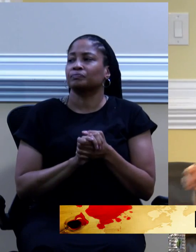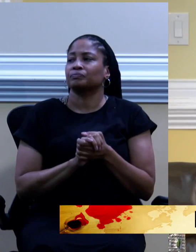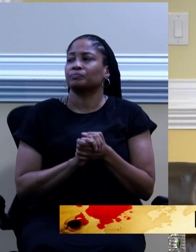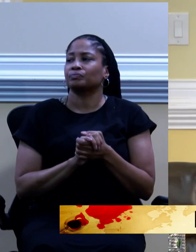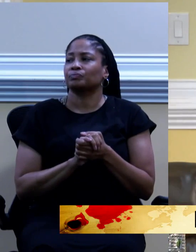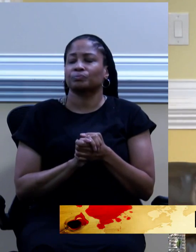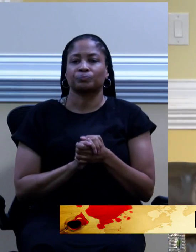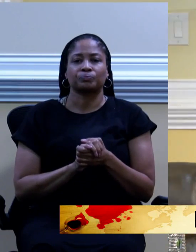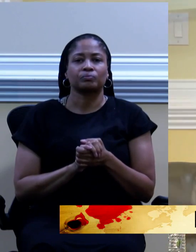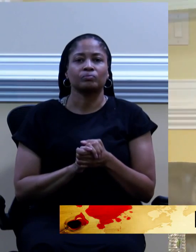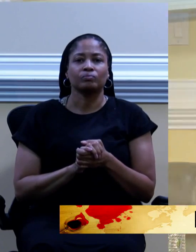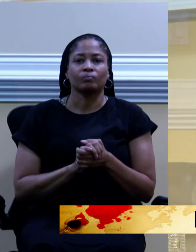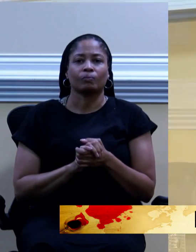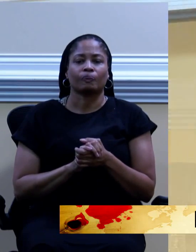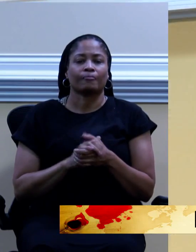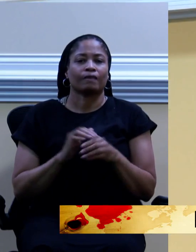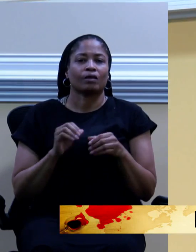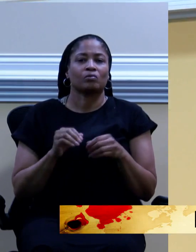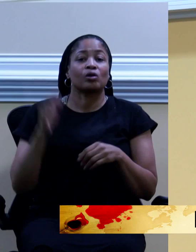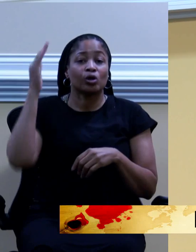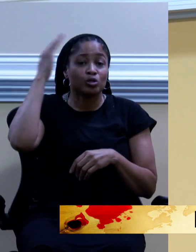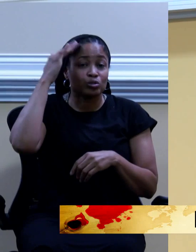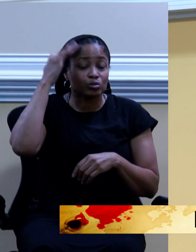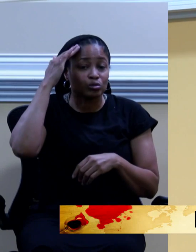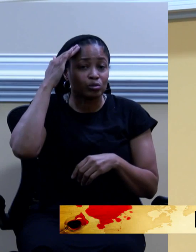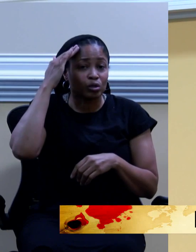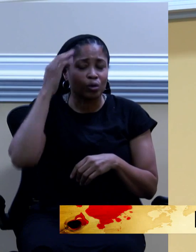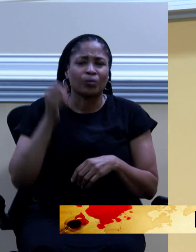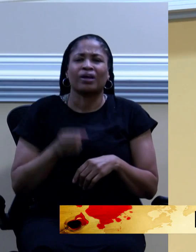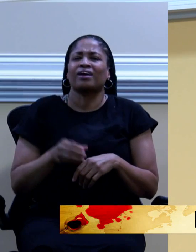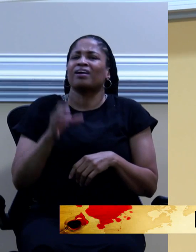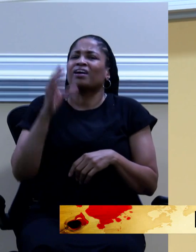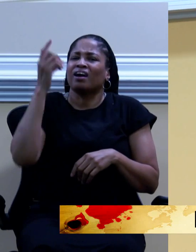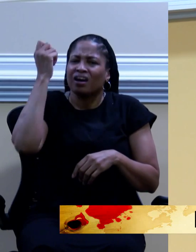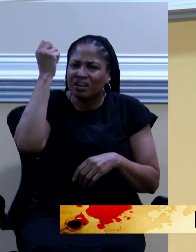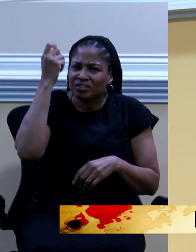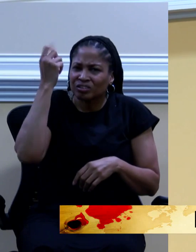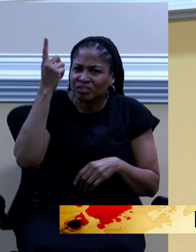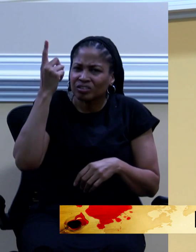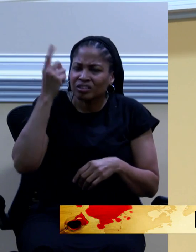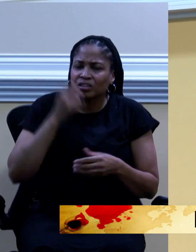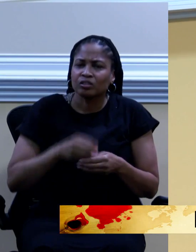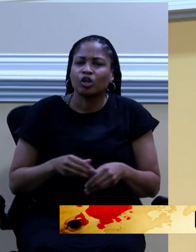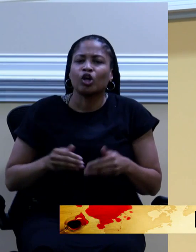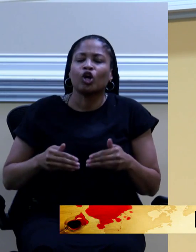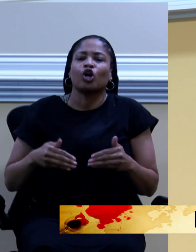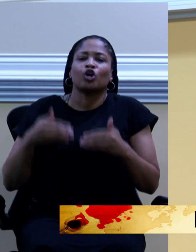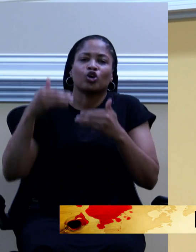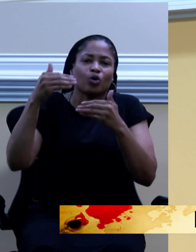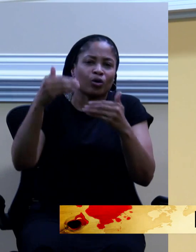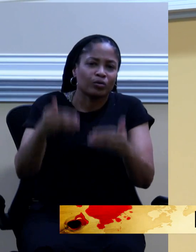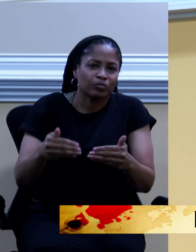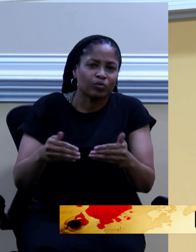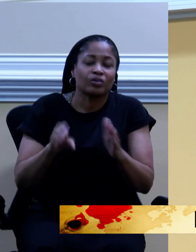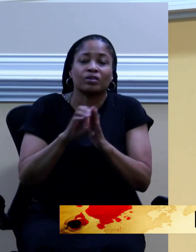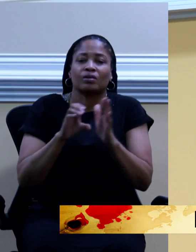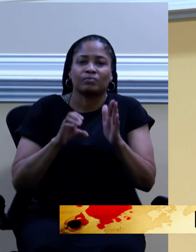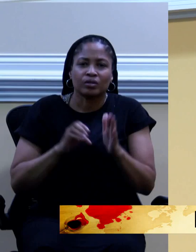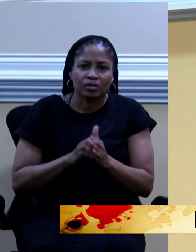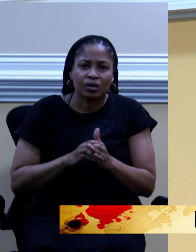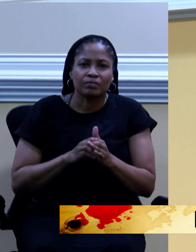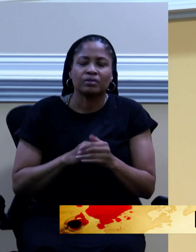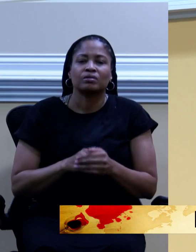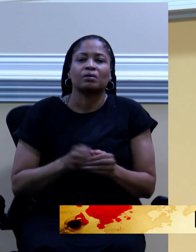Okay, go ahead. Know, therefore, and understand that from the going forth of the commandment to restore and to